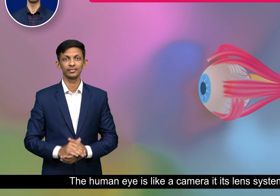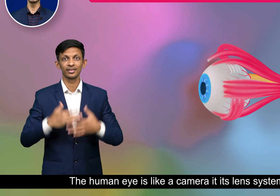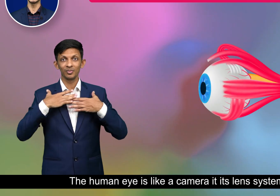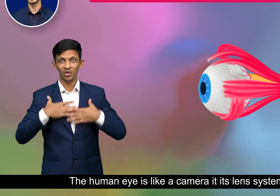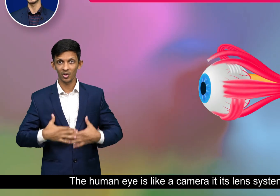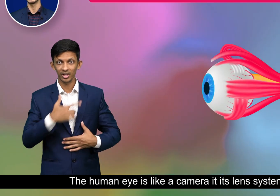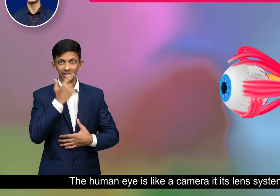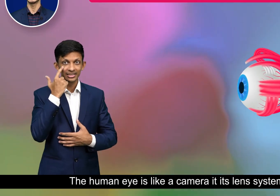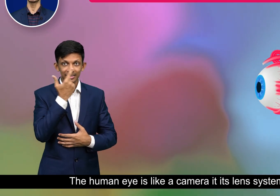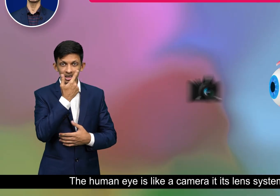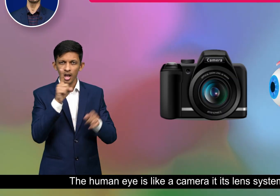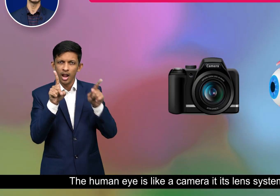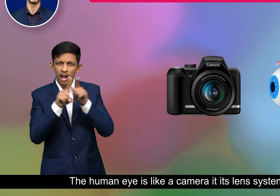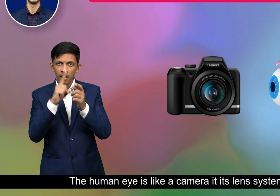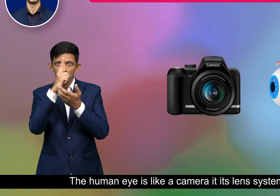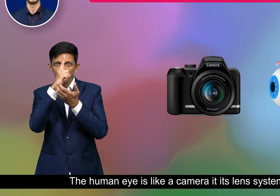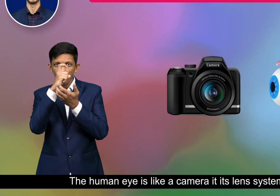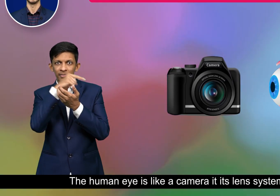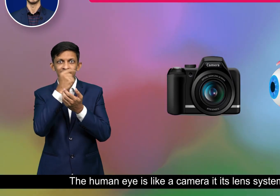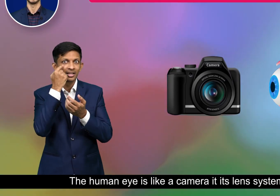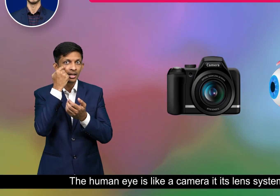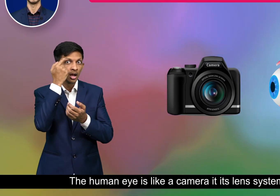The human eye is like a camera.